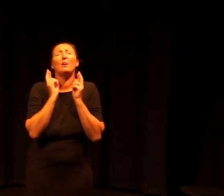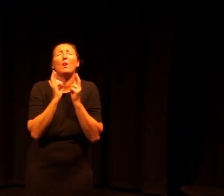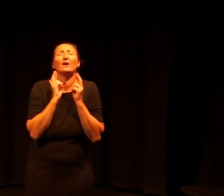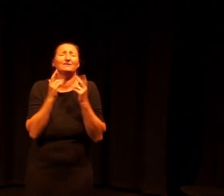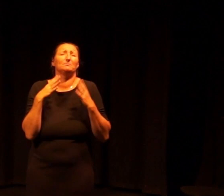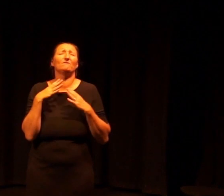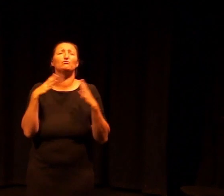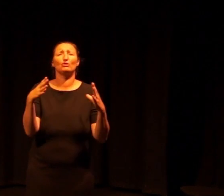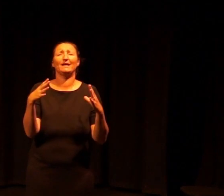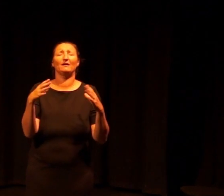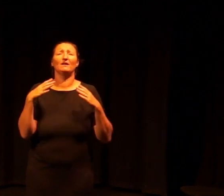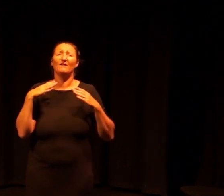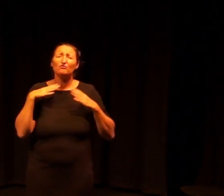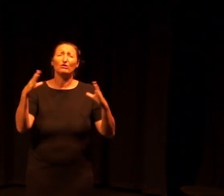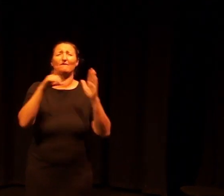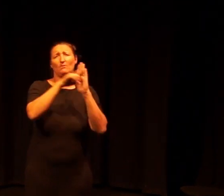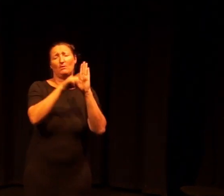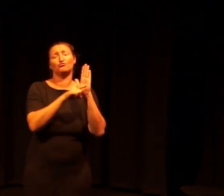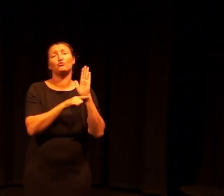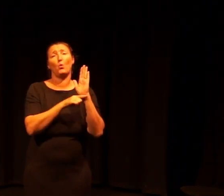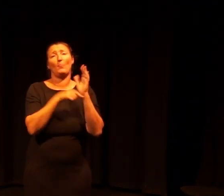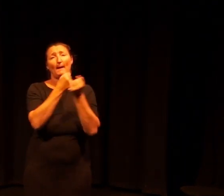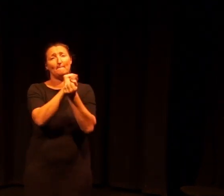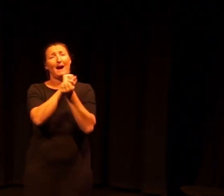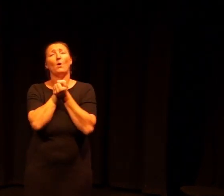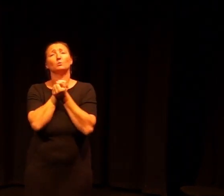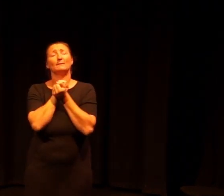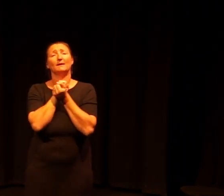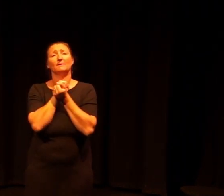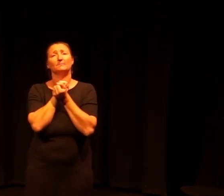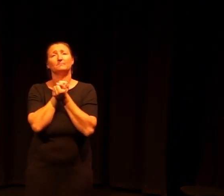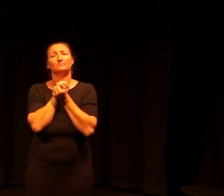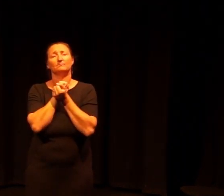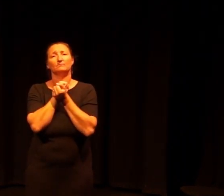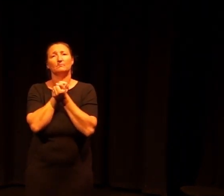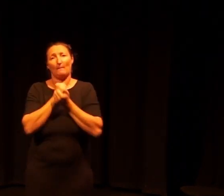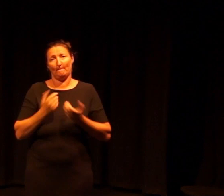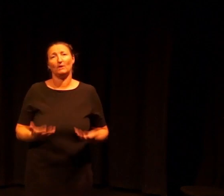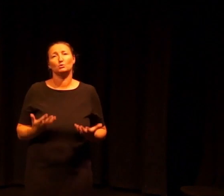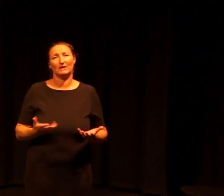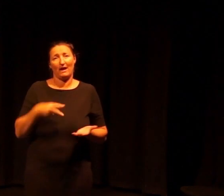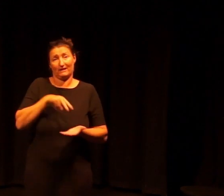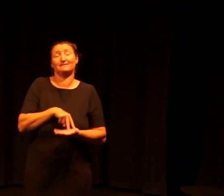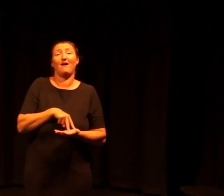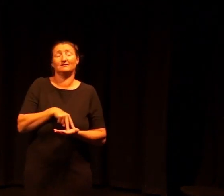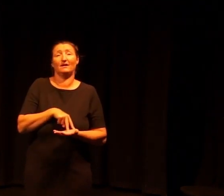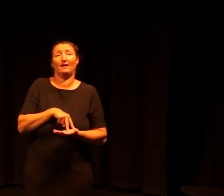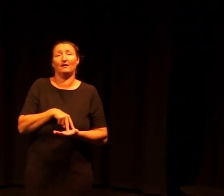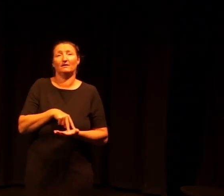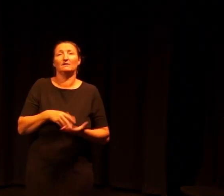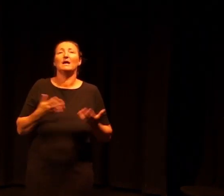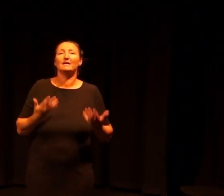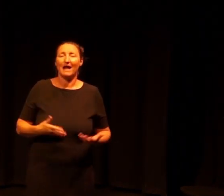free, free of all those rules that had bounded me. But today I stand here, and